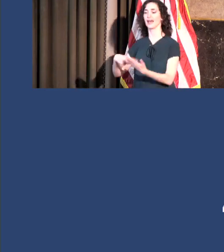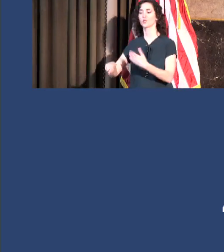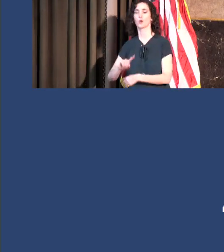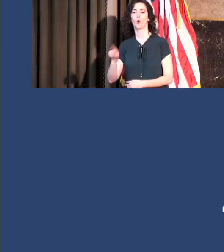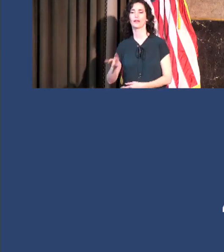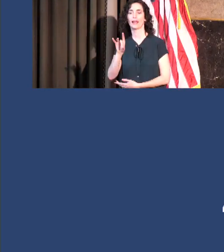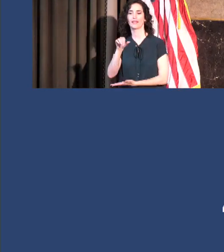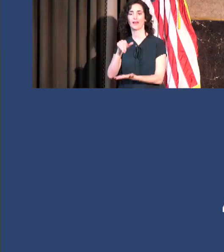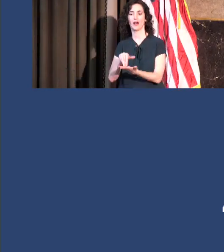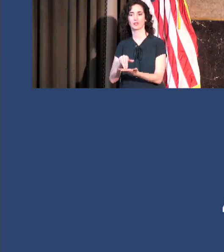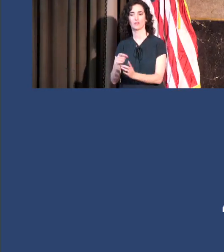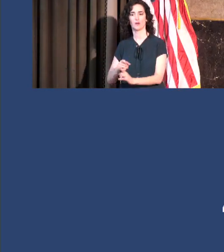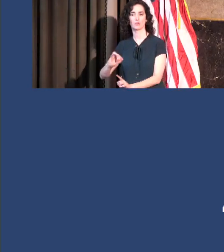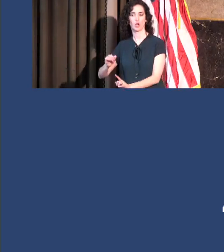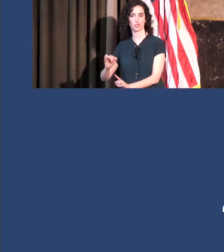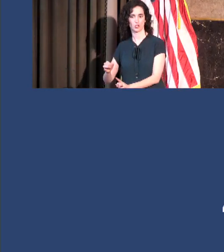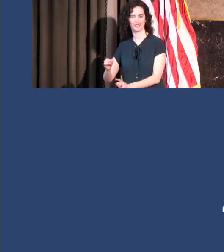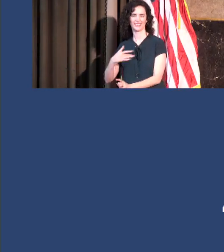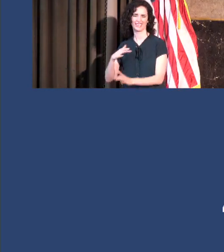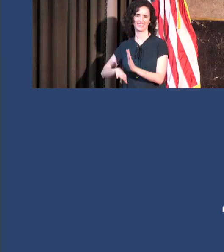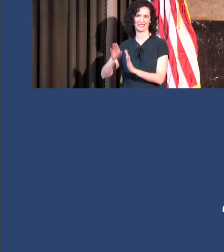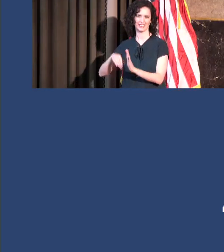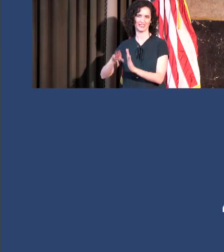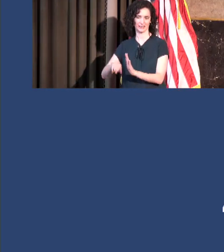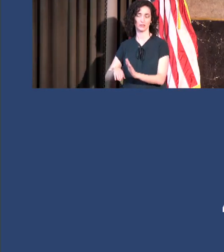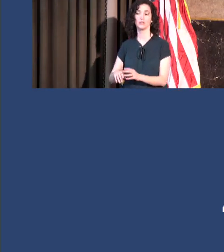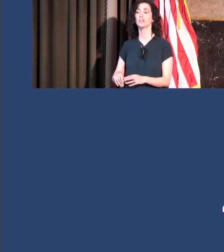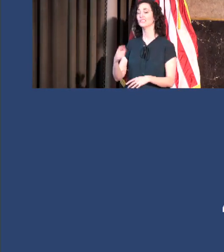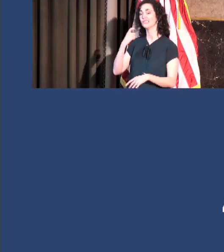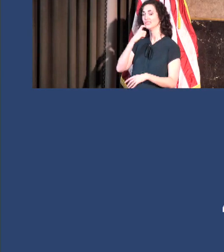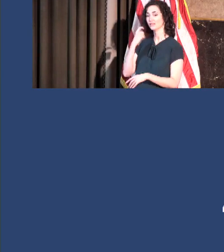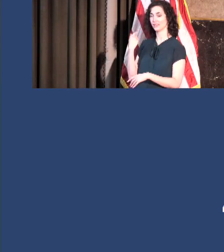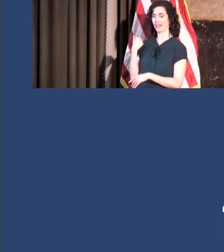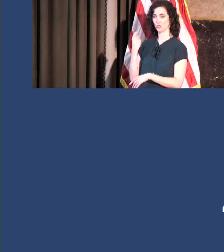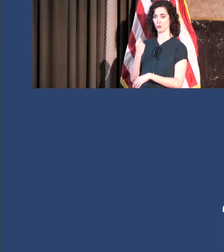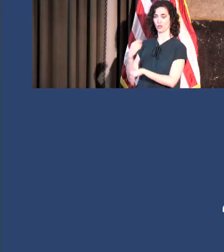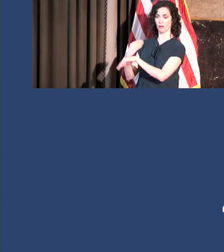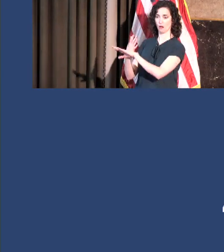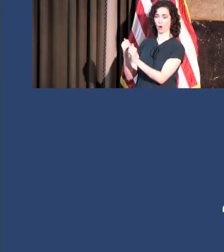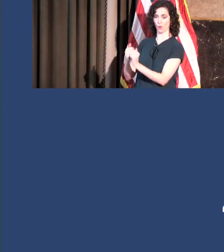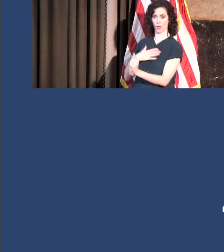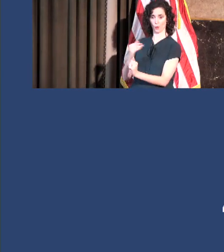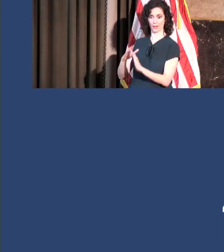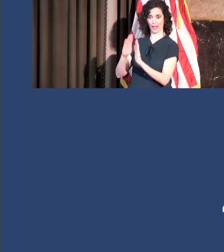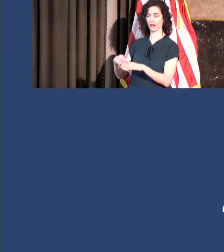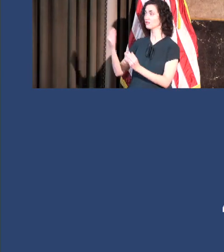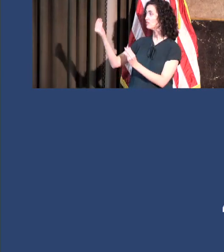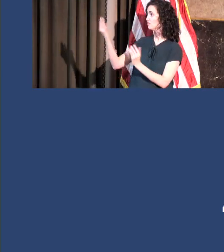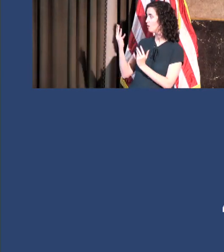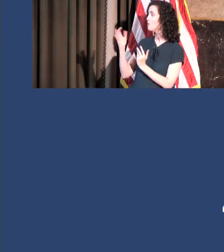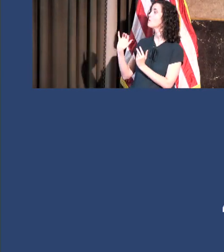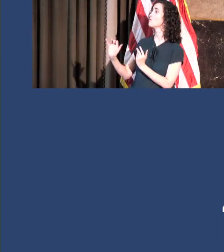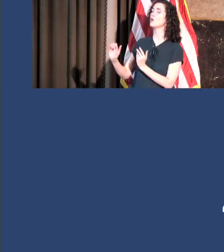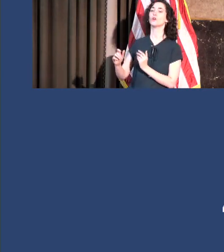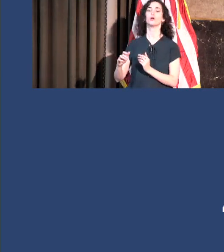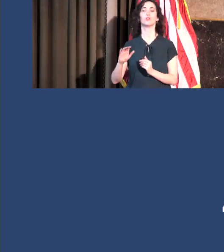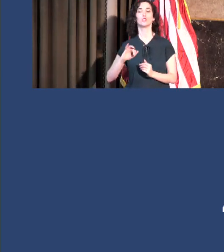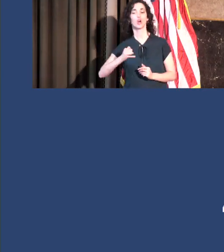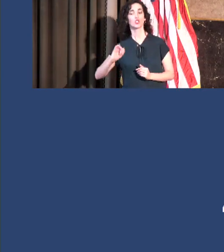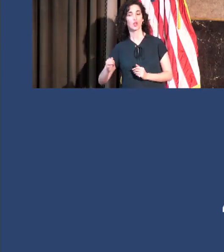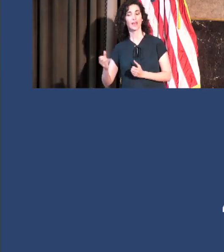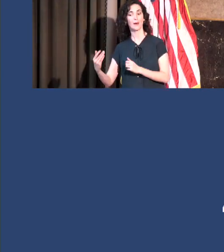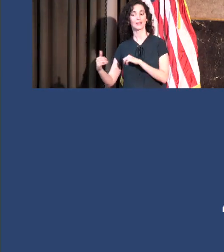of Johnson & Johnson. The White House informed us on the call this past Tuesday to expect some variability in the supply